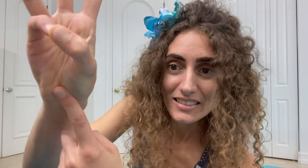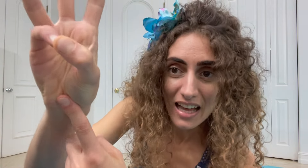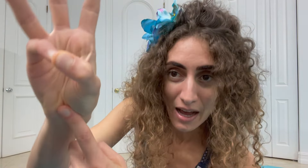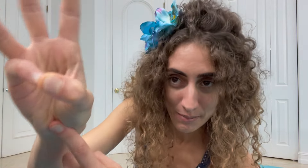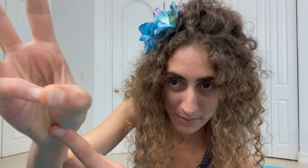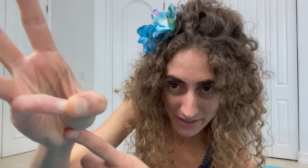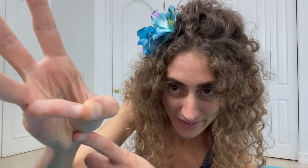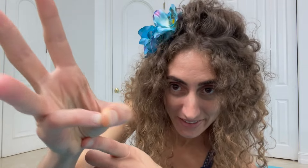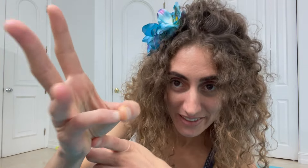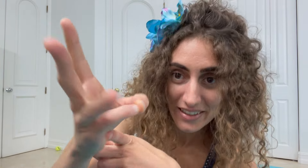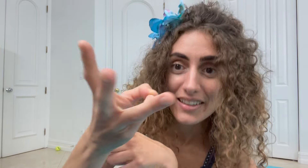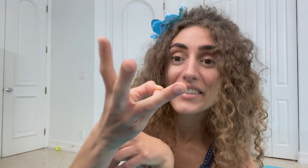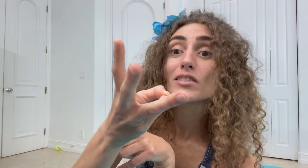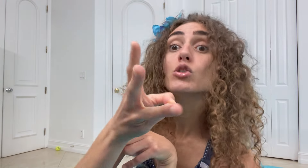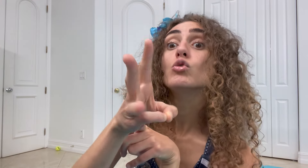How many minutes is this?